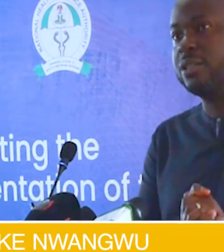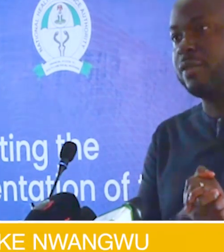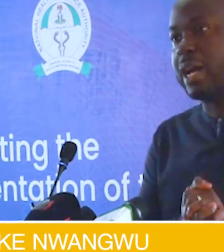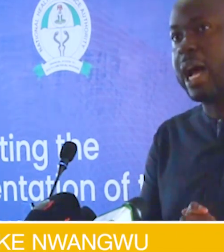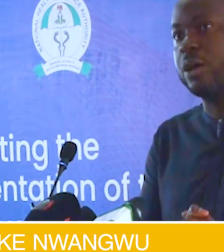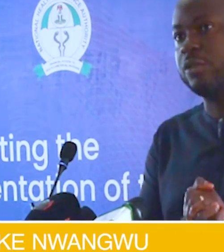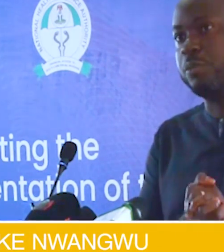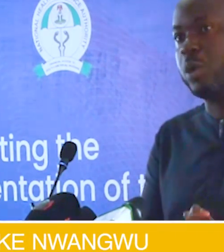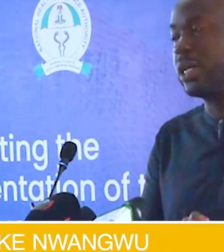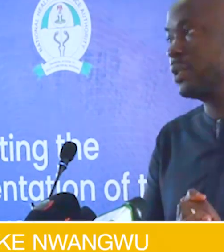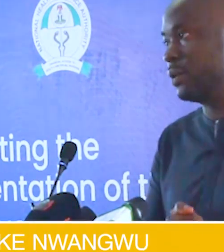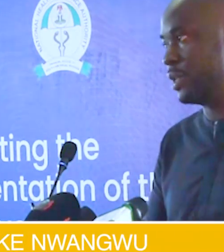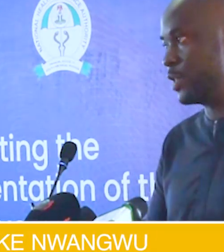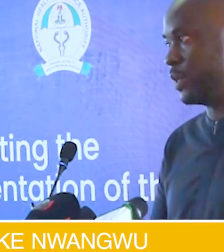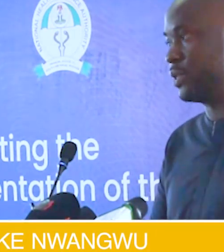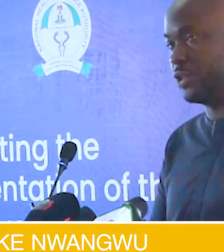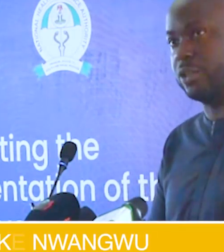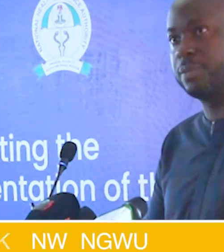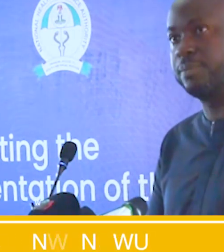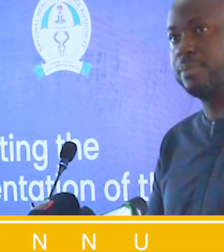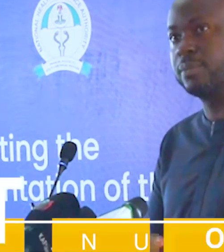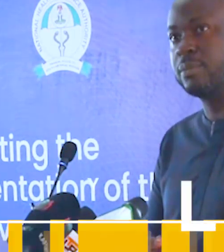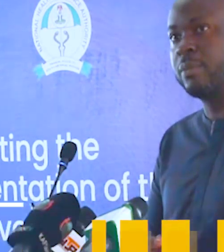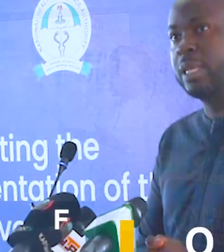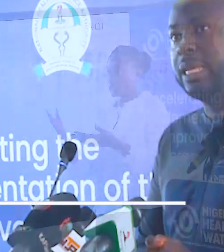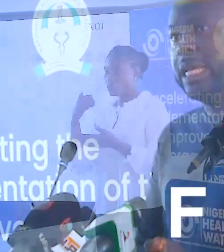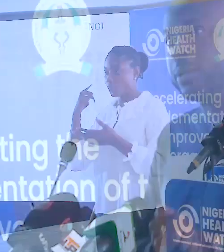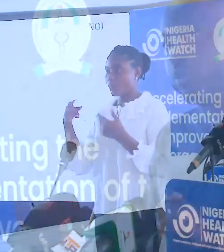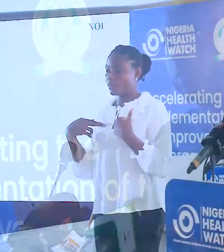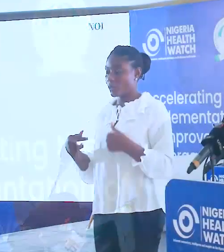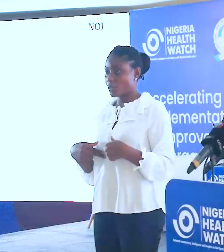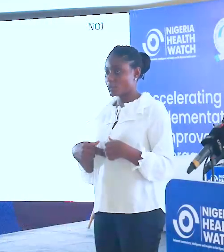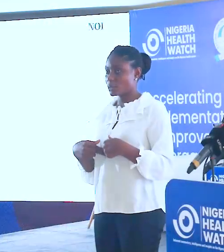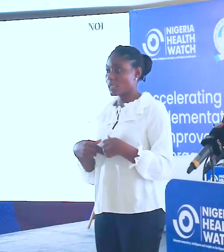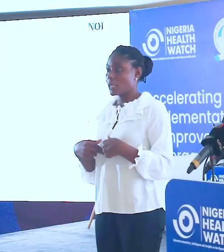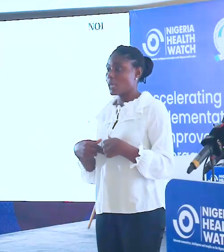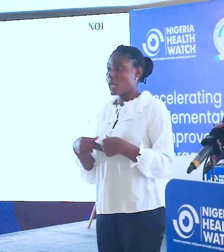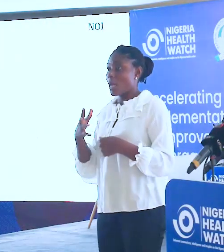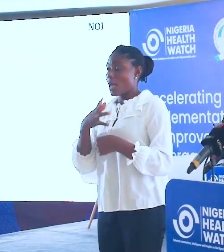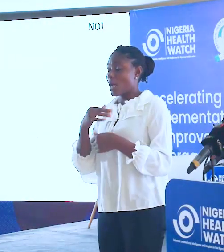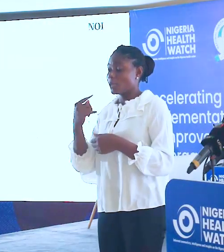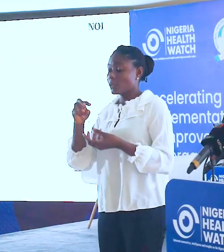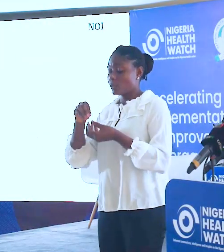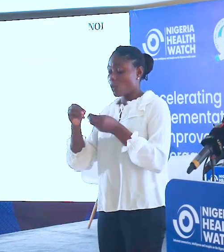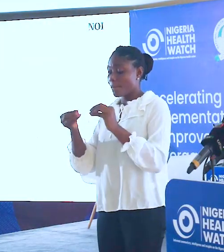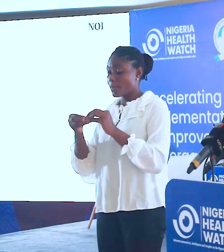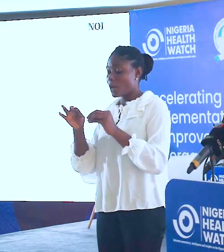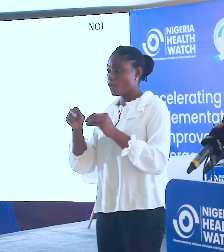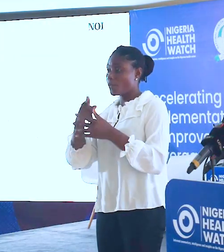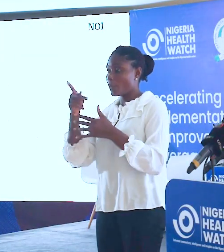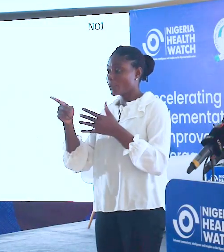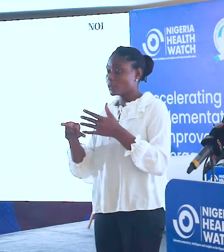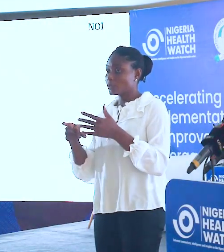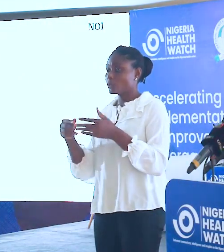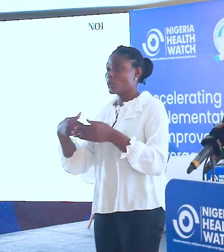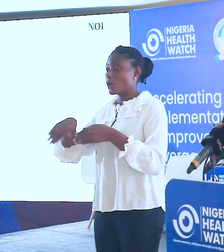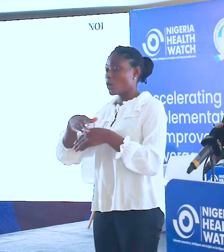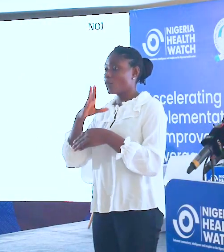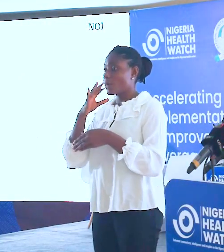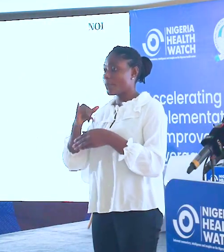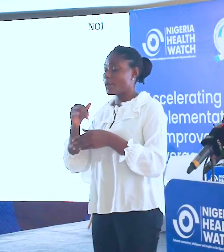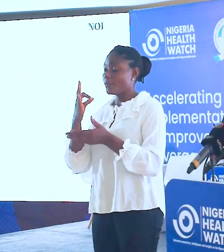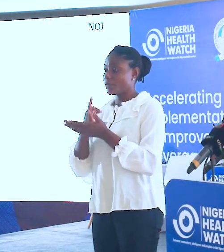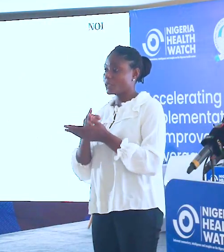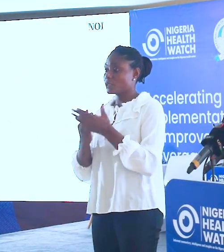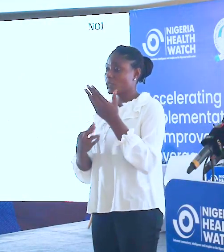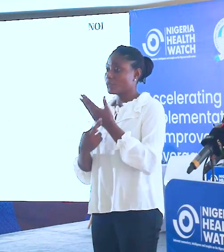the incidence of out-of-pocket health expenditure. The proportion of the population covered by financial health risk protection and